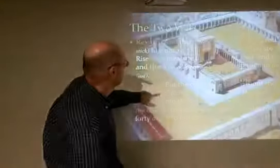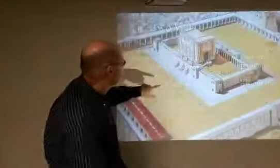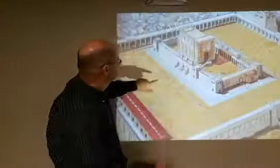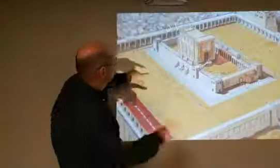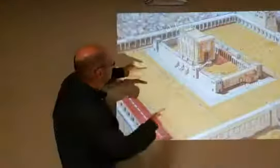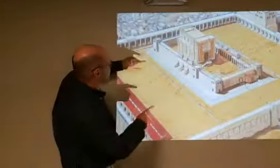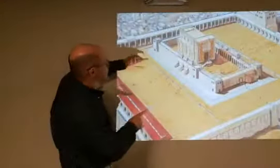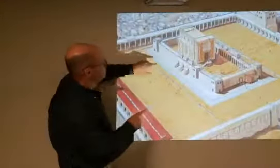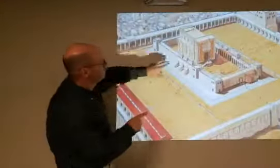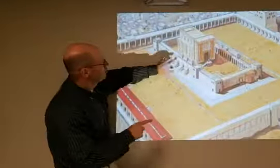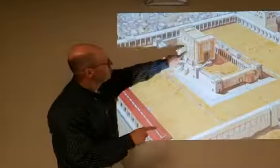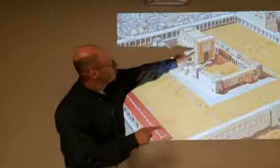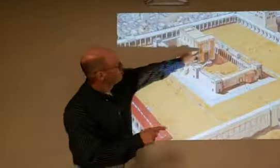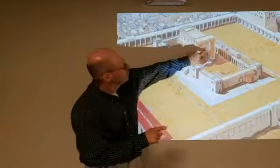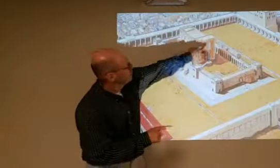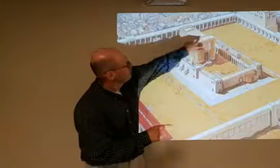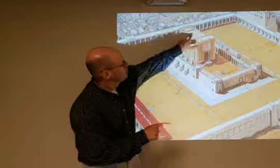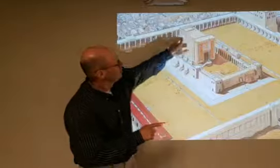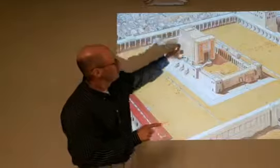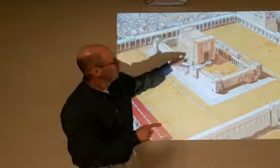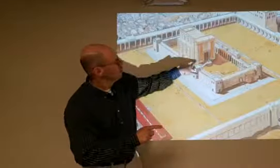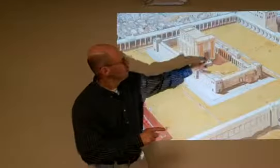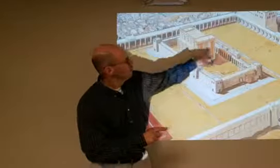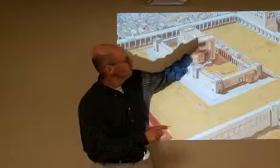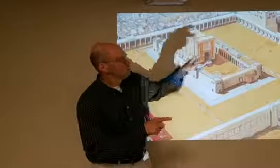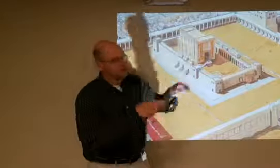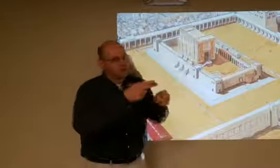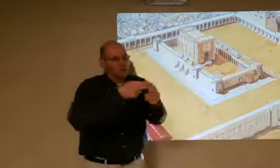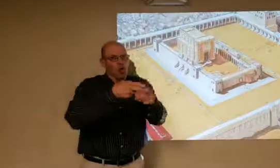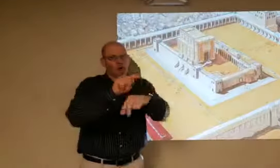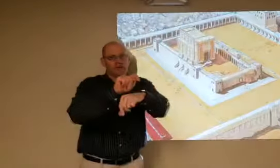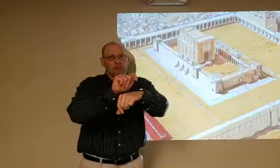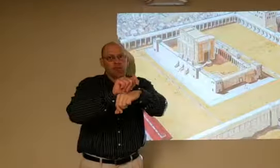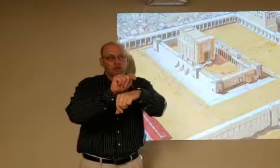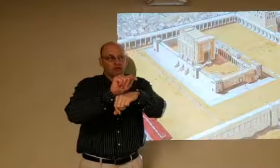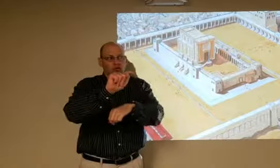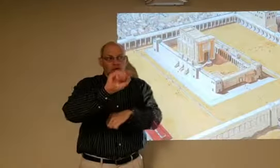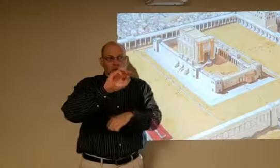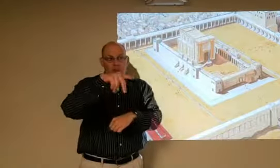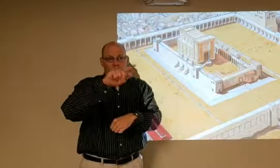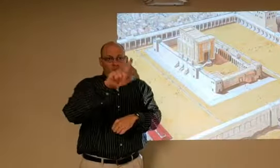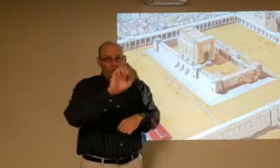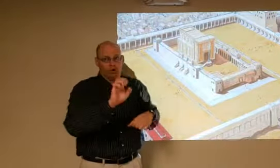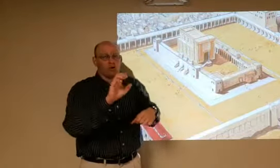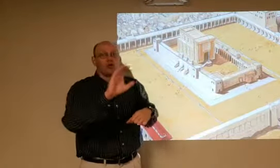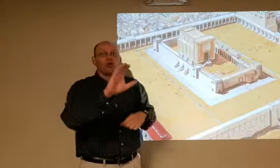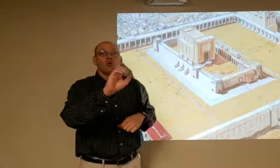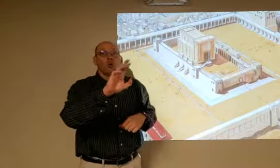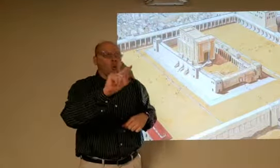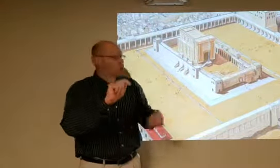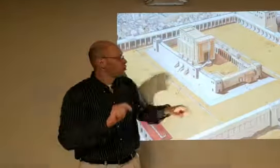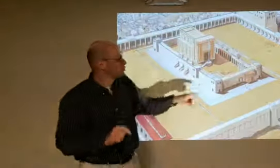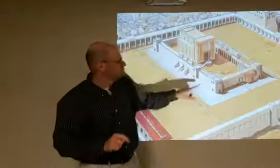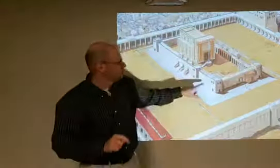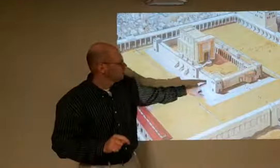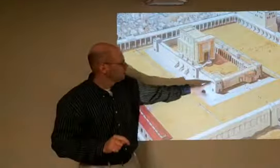I'll show you a picture. Okay, in this area here, that's called the temple. And